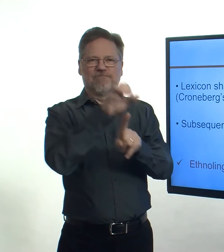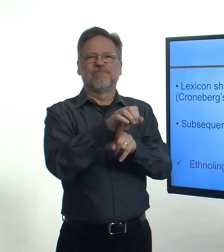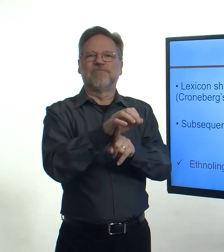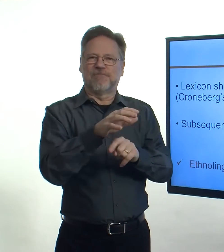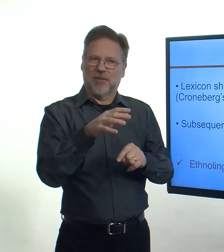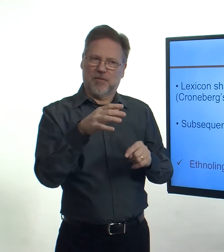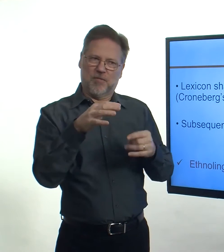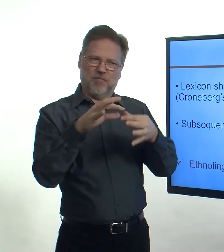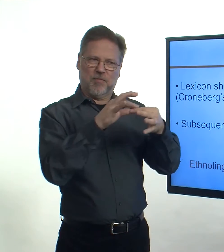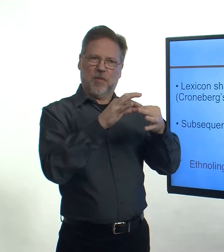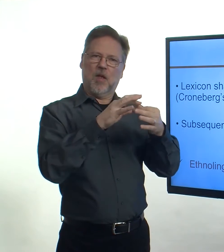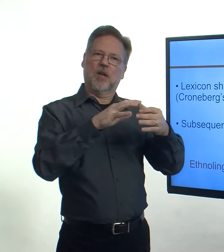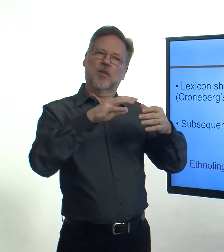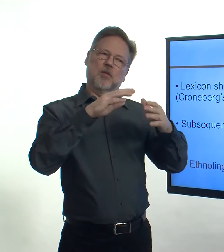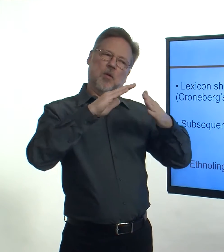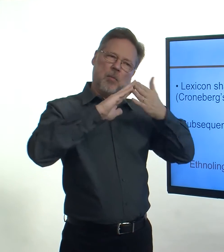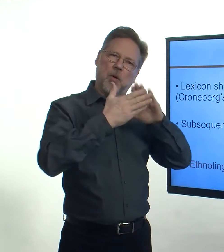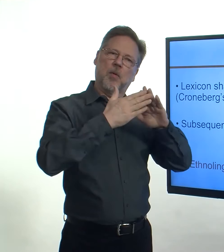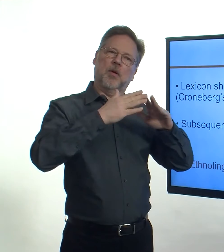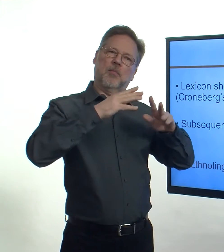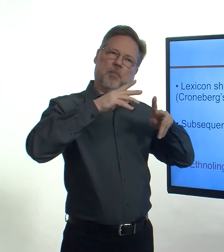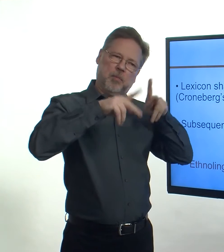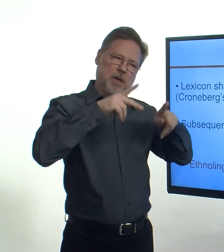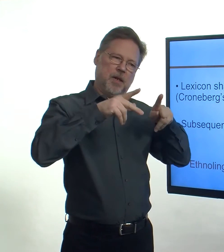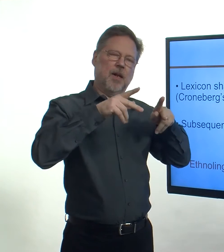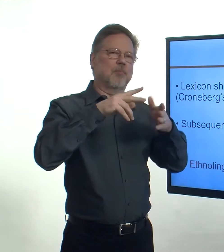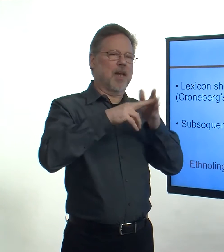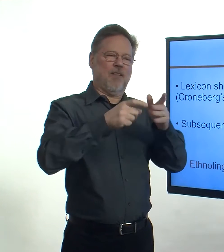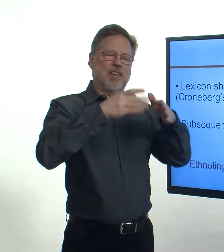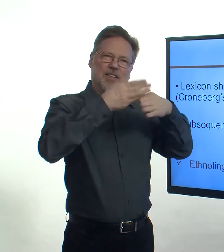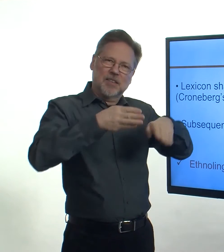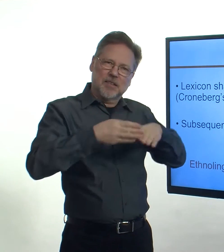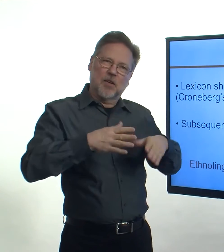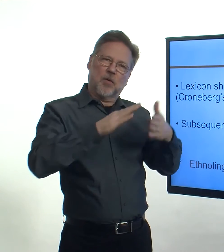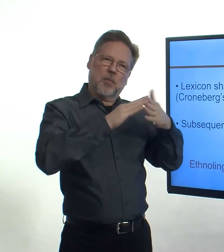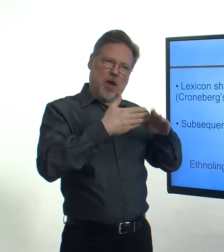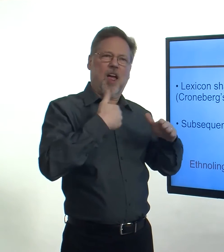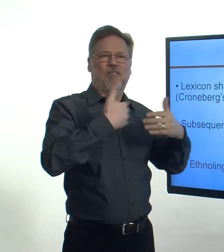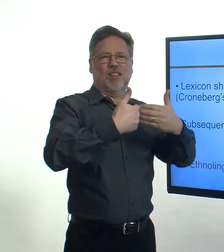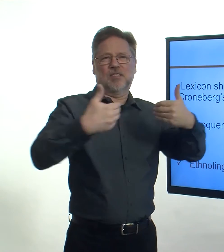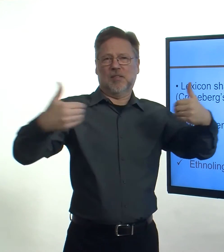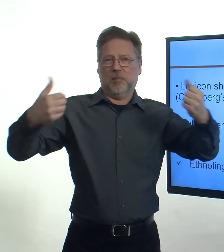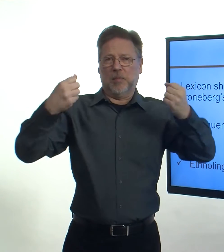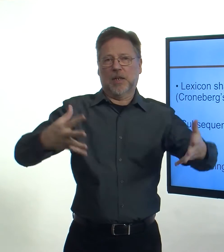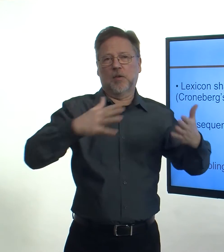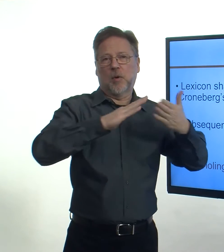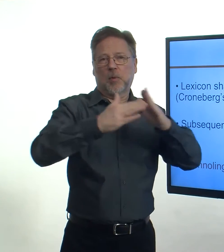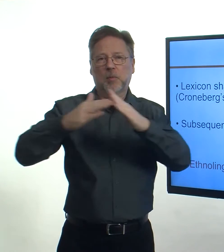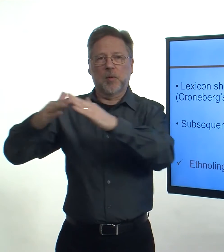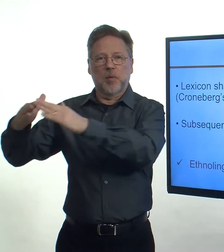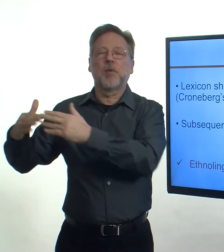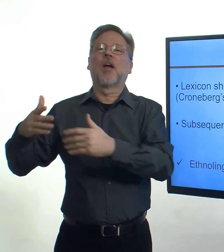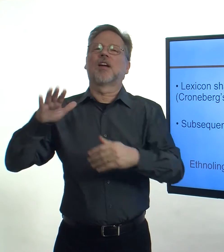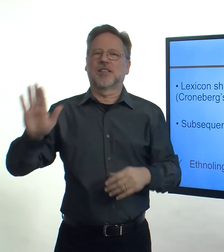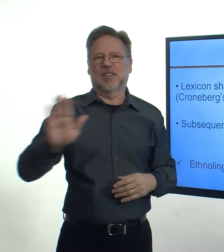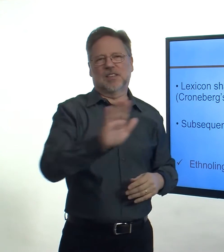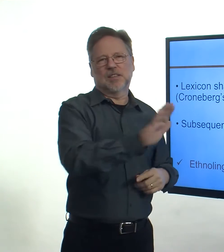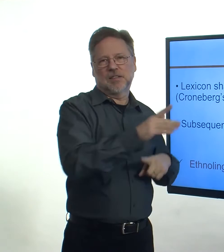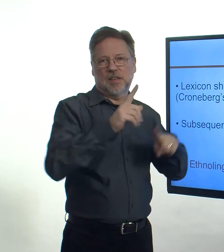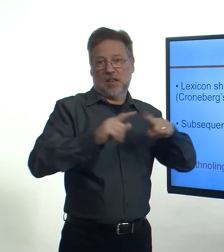Now, these studies make the important point that a community of people is not just one thing. There are multiple communities, each of which can